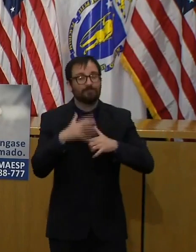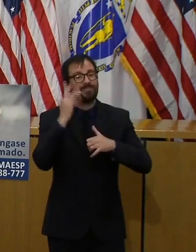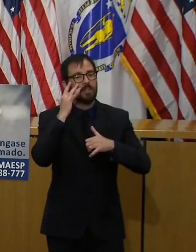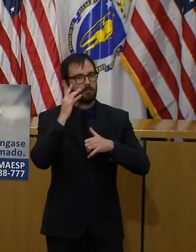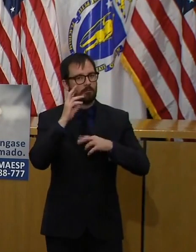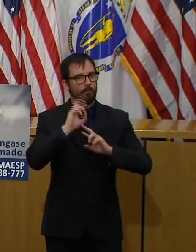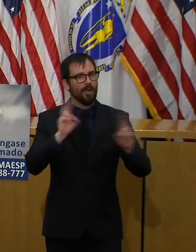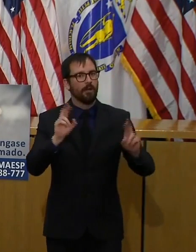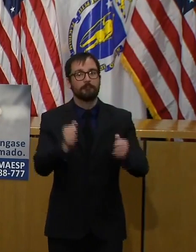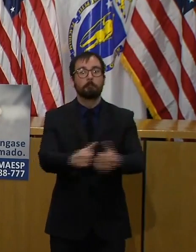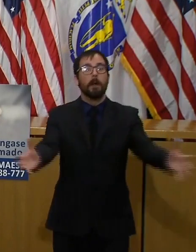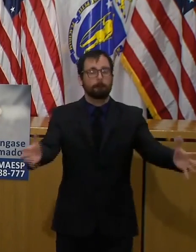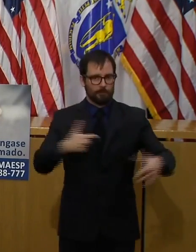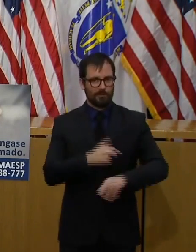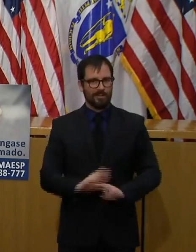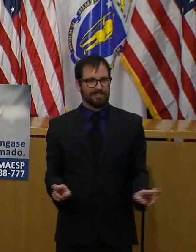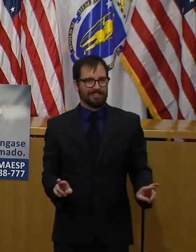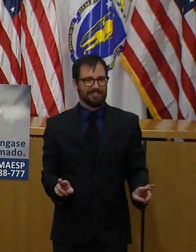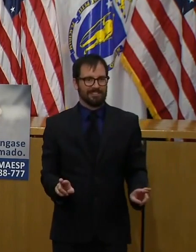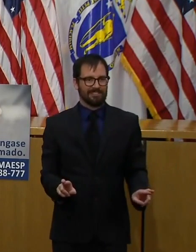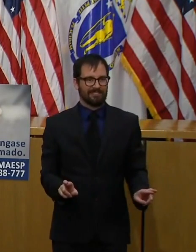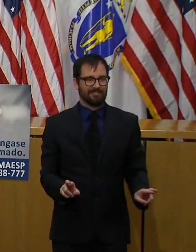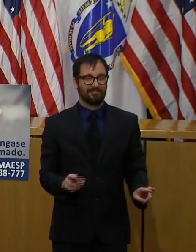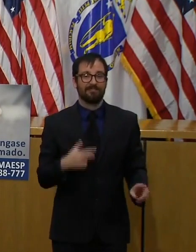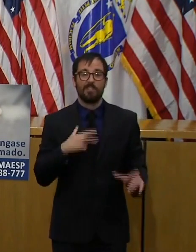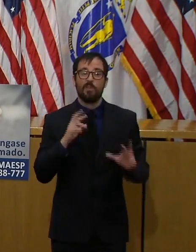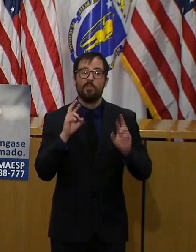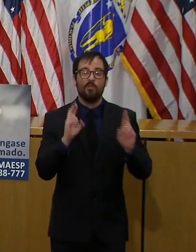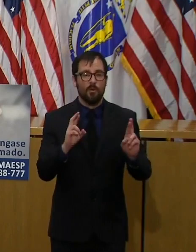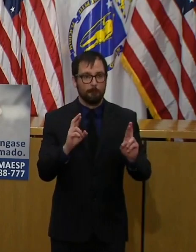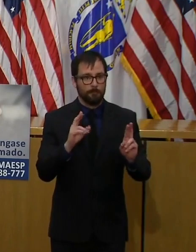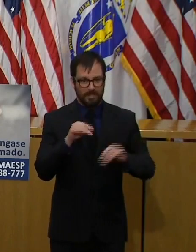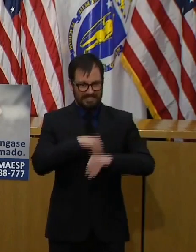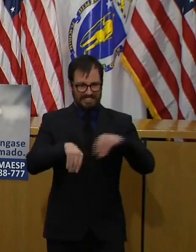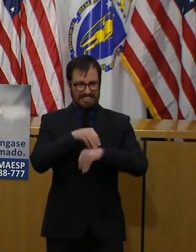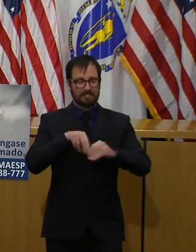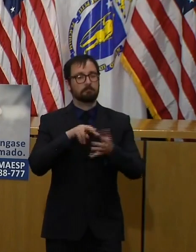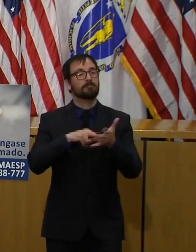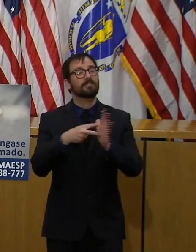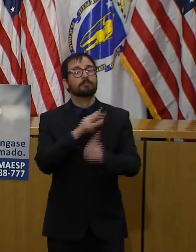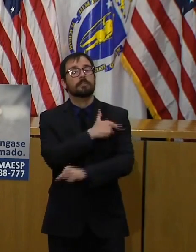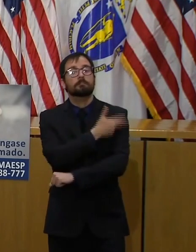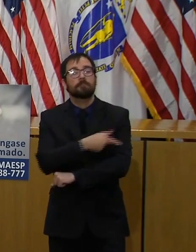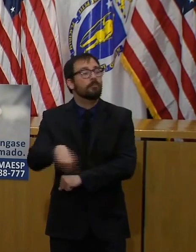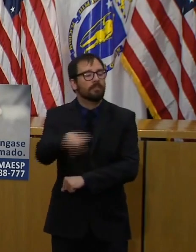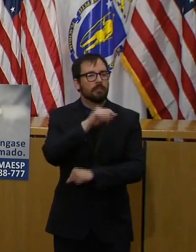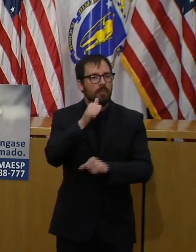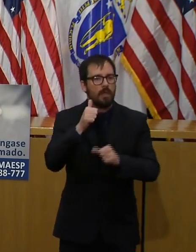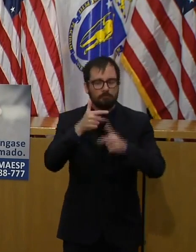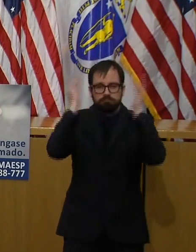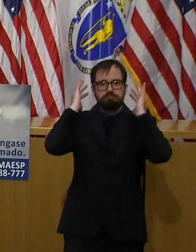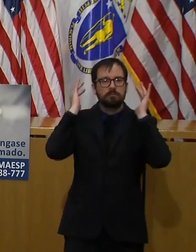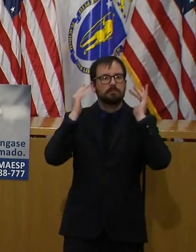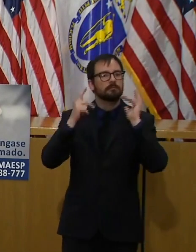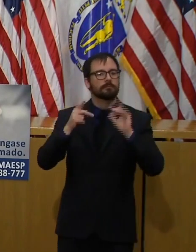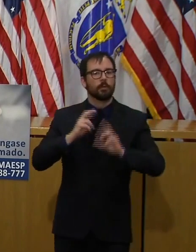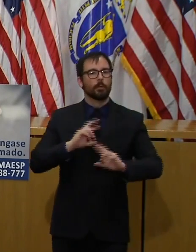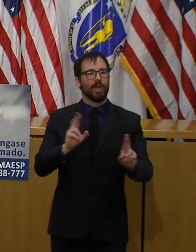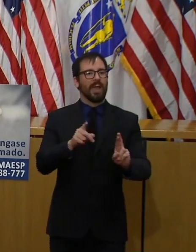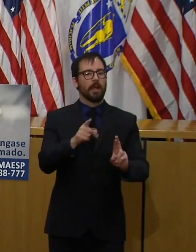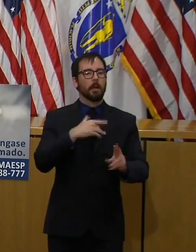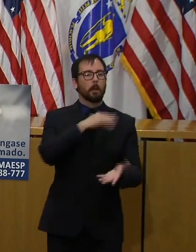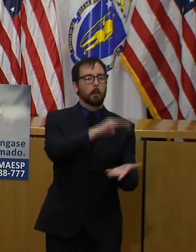but we did not want to be in a position where we didn't have enough capacity to serve people if we needed it. And